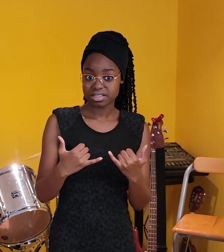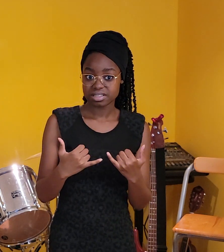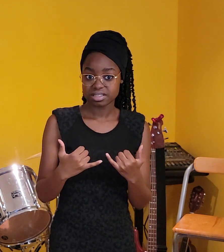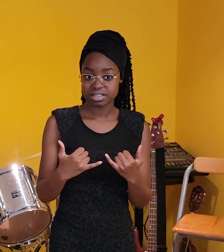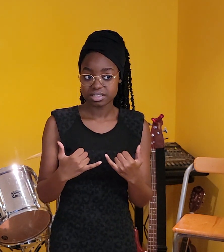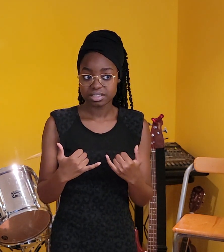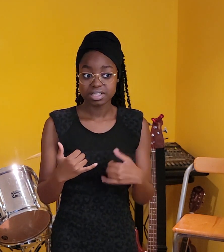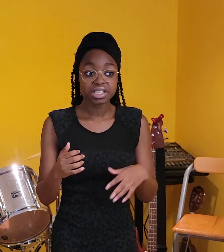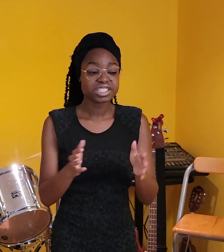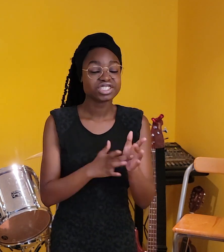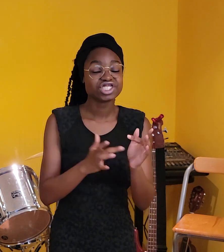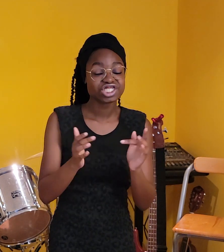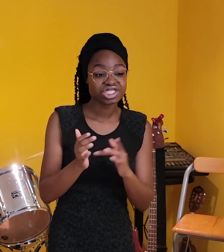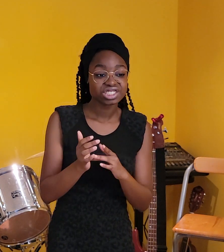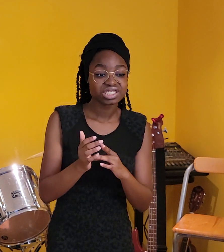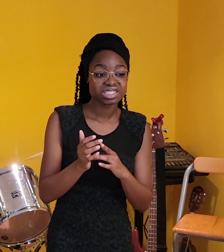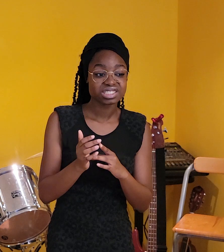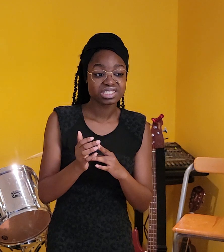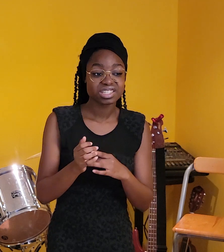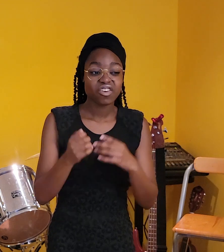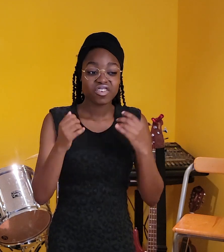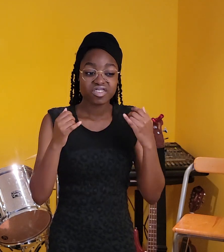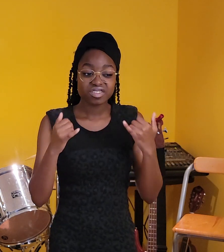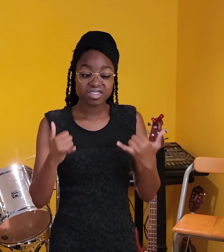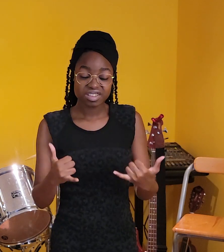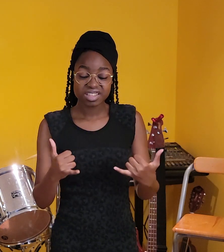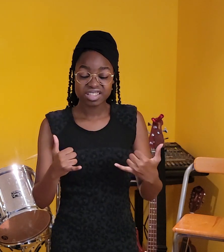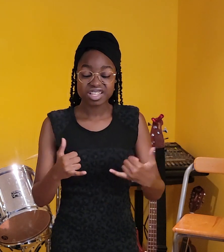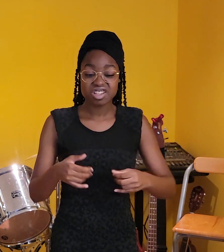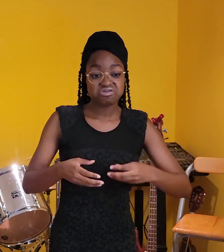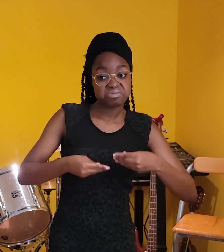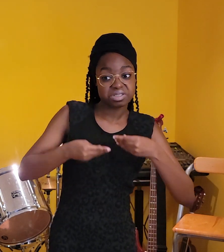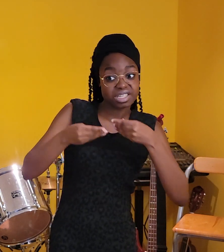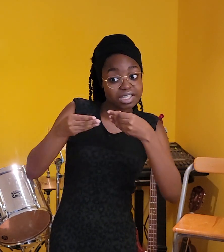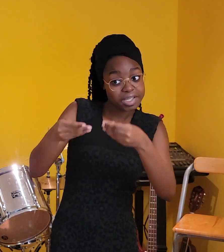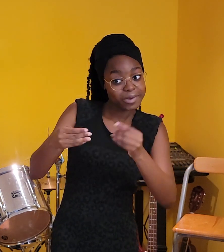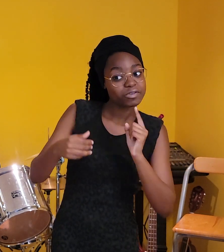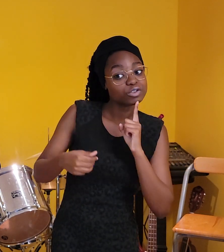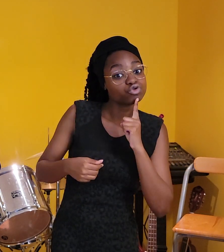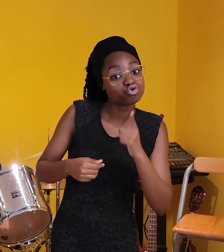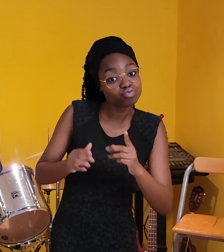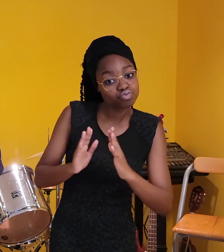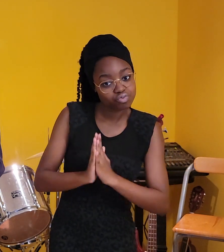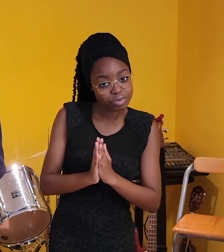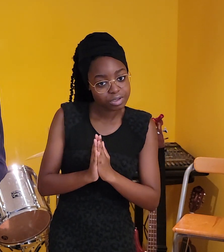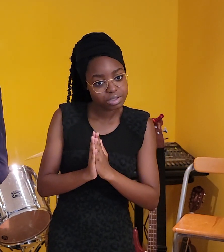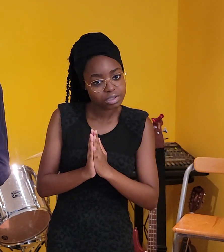to lay down the approach to prayer. You know, the real deal. And what does Jesus do?